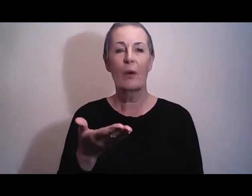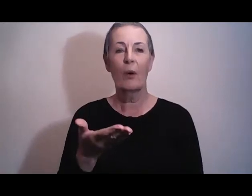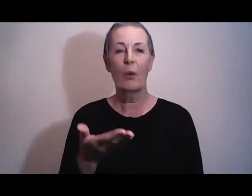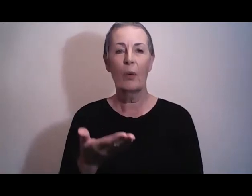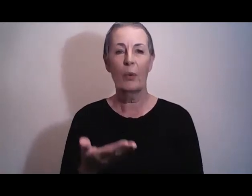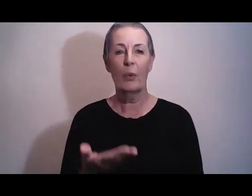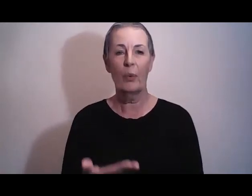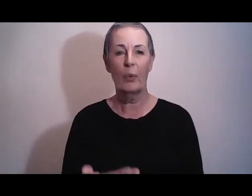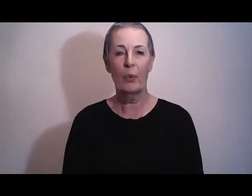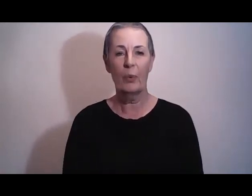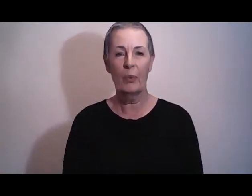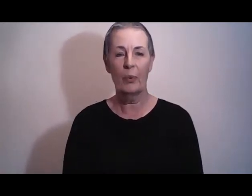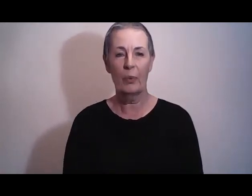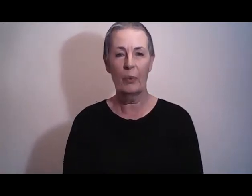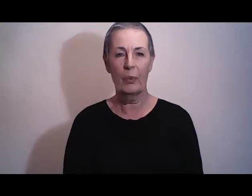And relax.